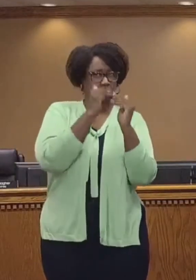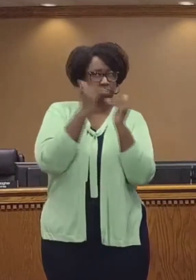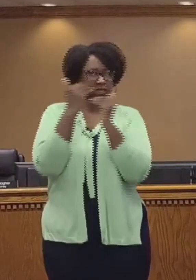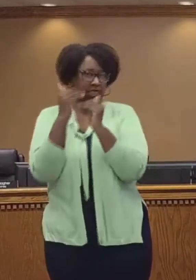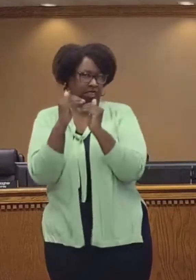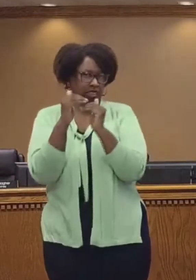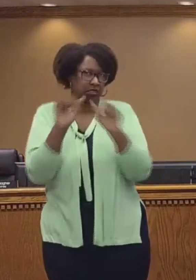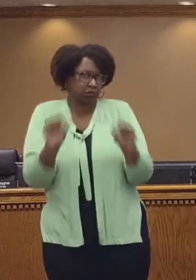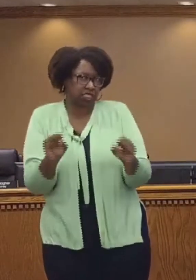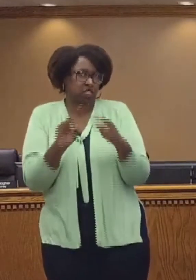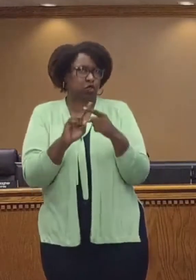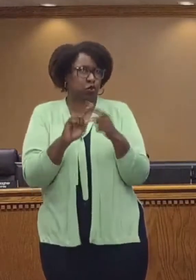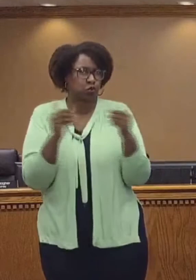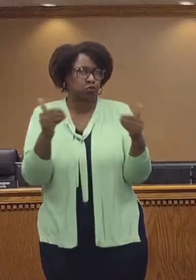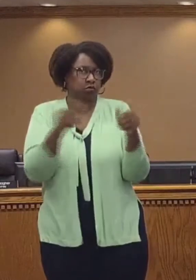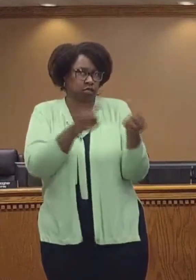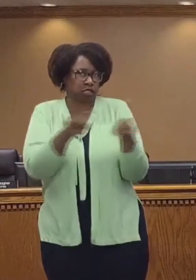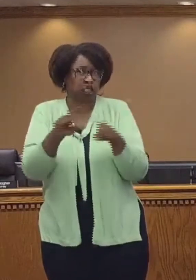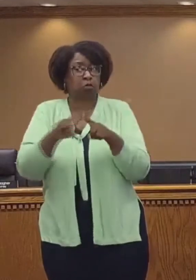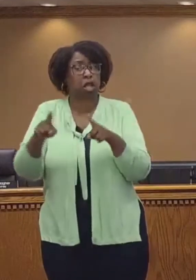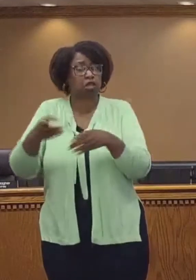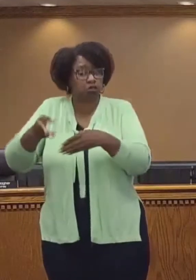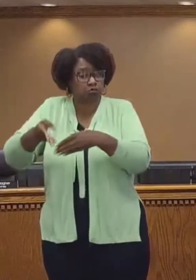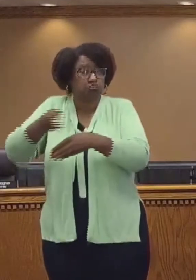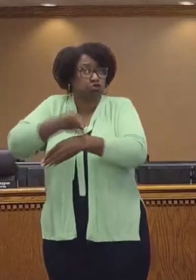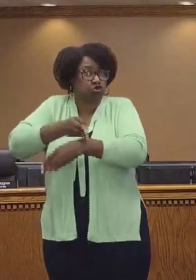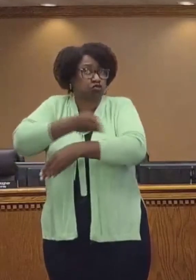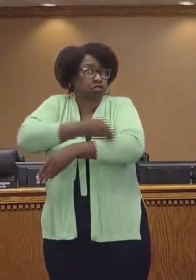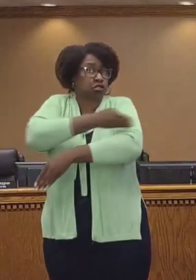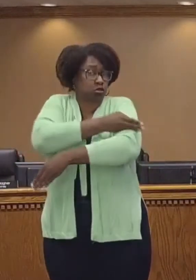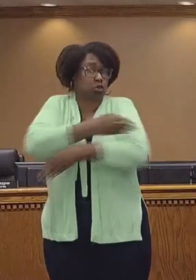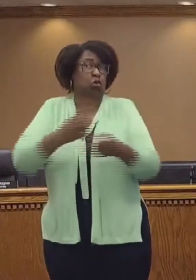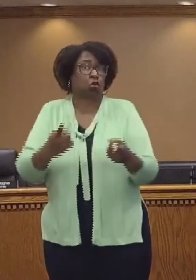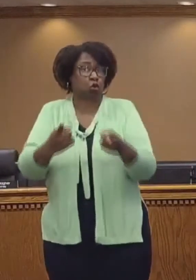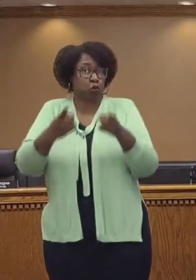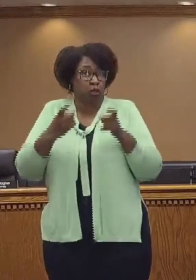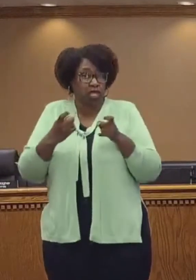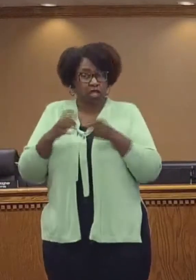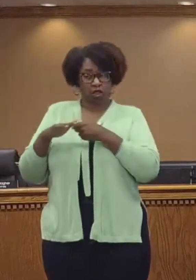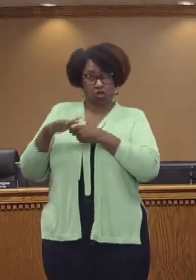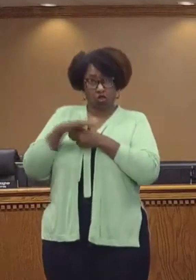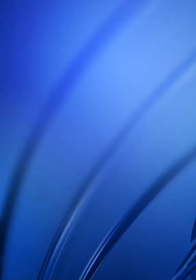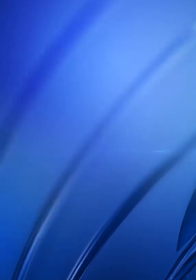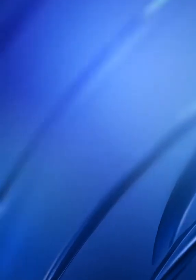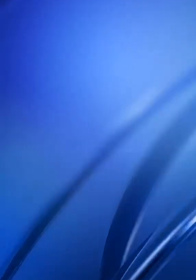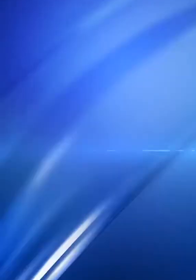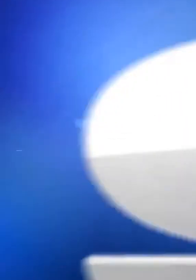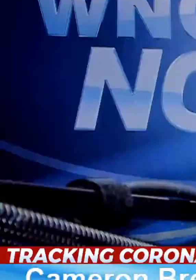seem to be improving, and improving very quickly across the nation and locally as well.